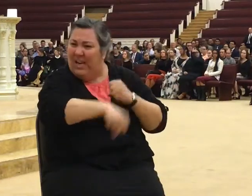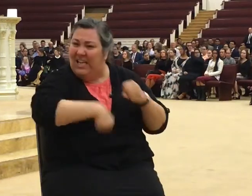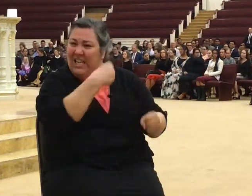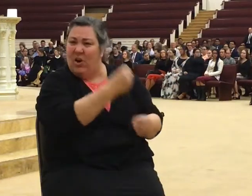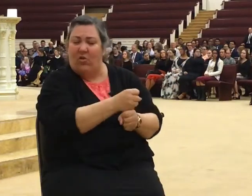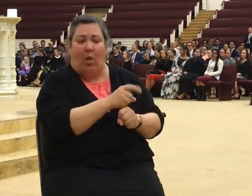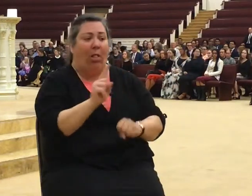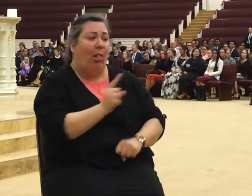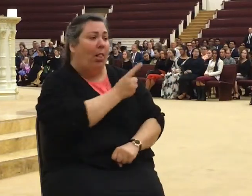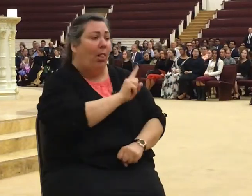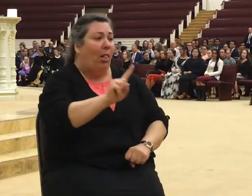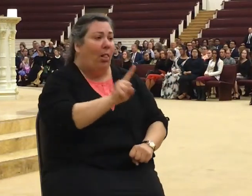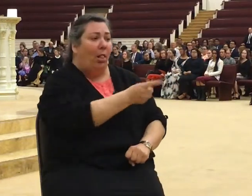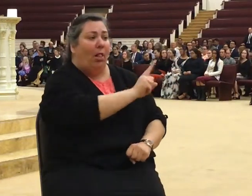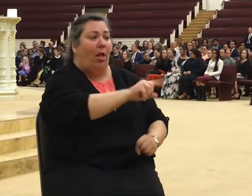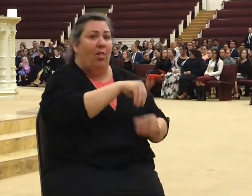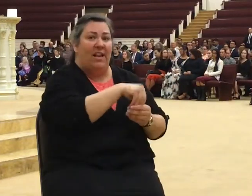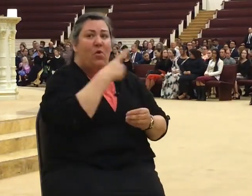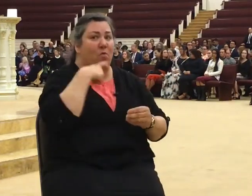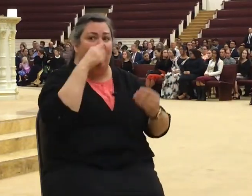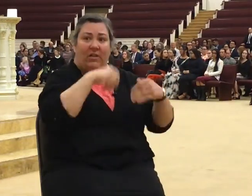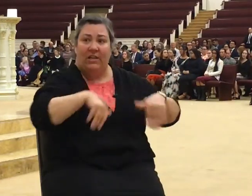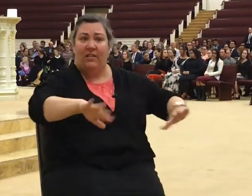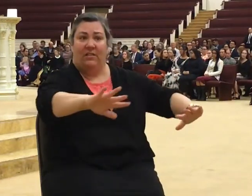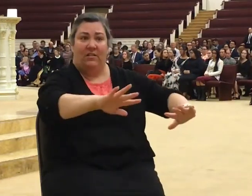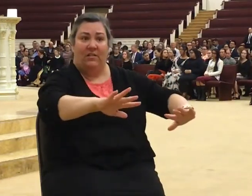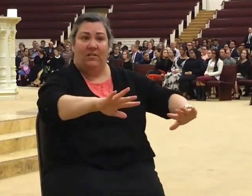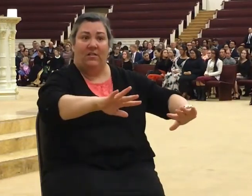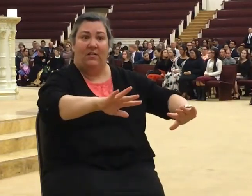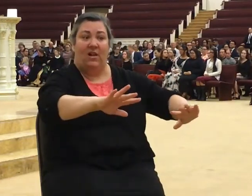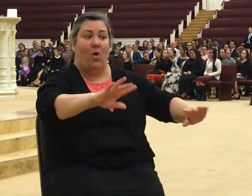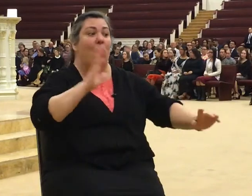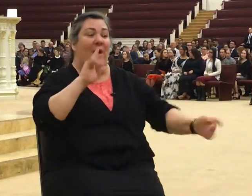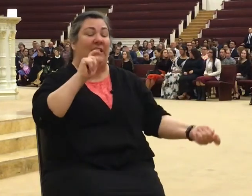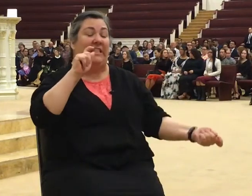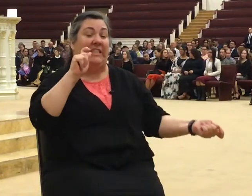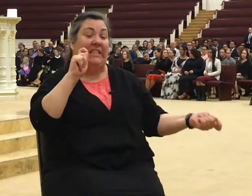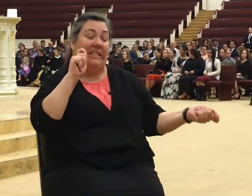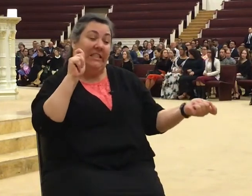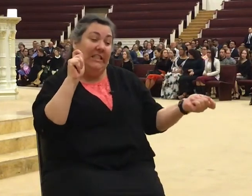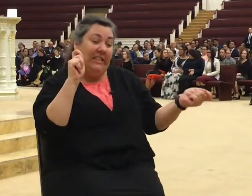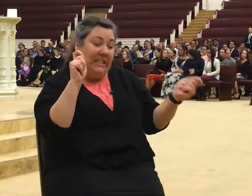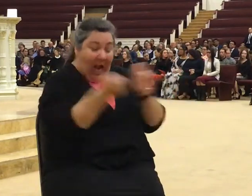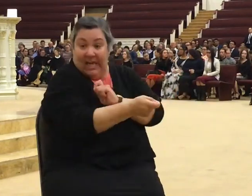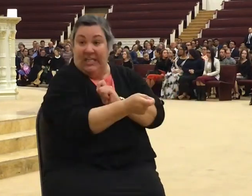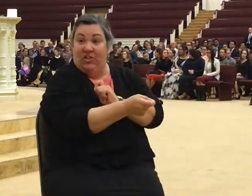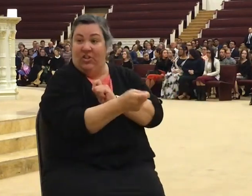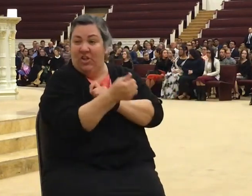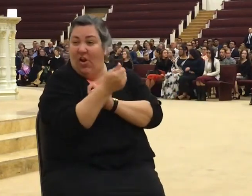wandering that's all about to change in just a few hours.